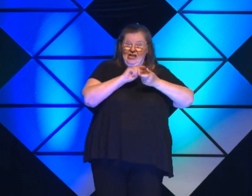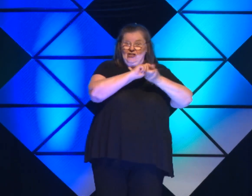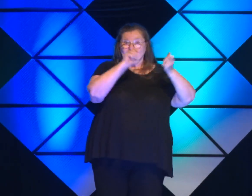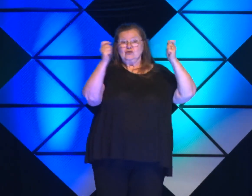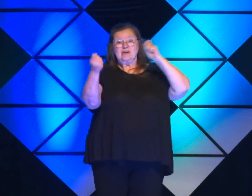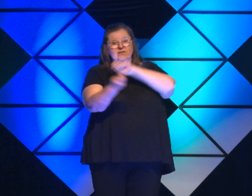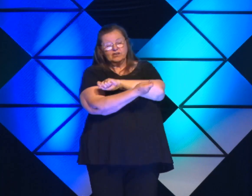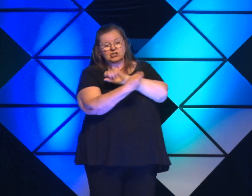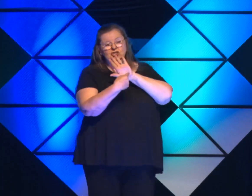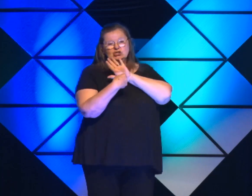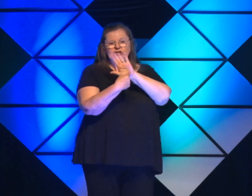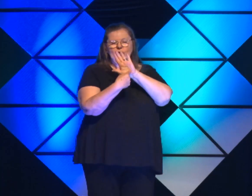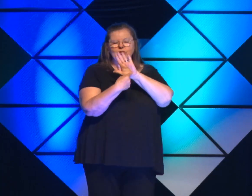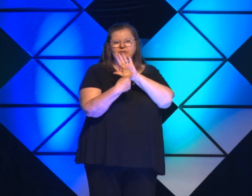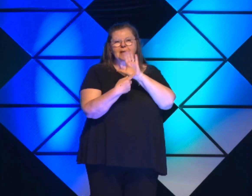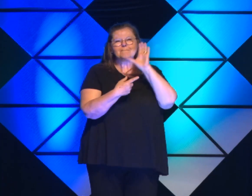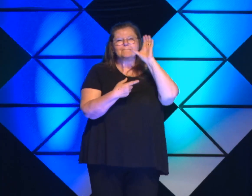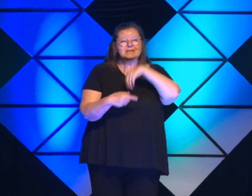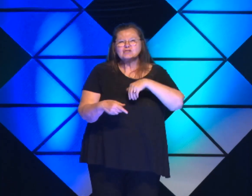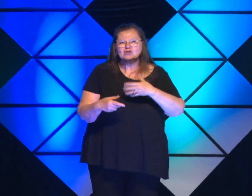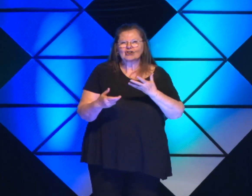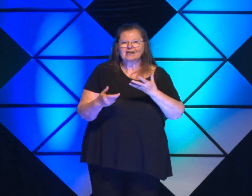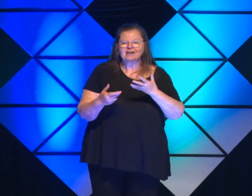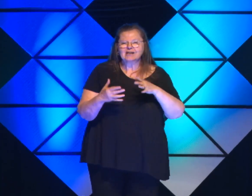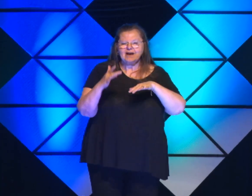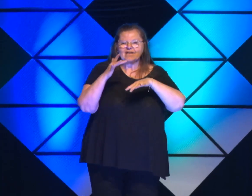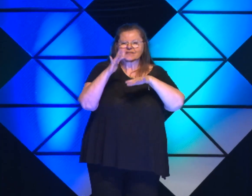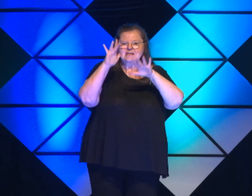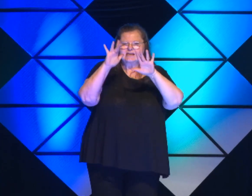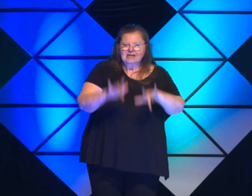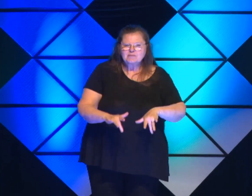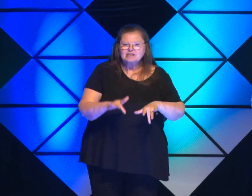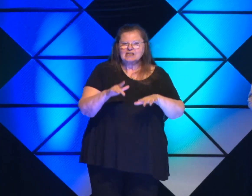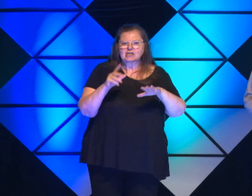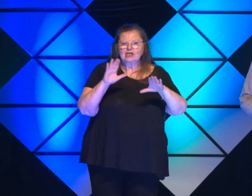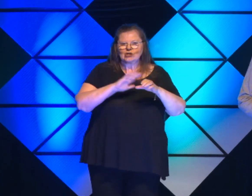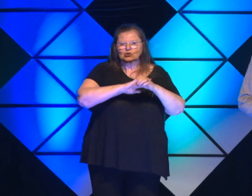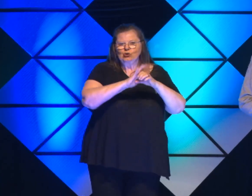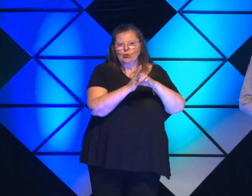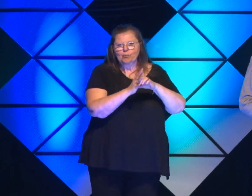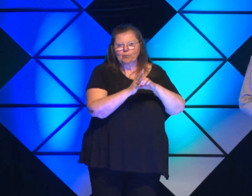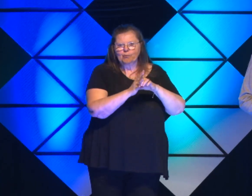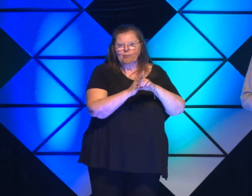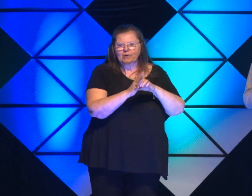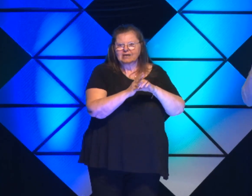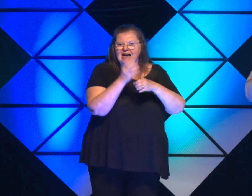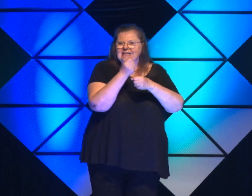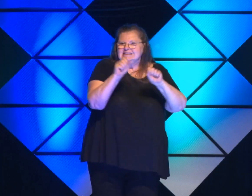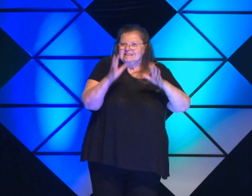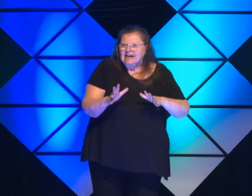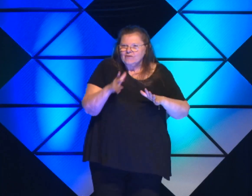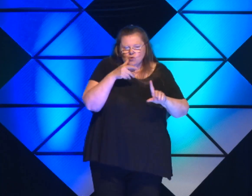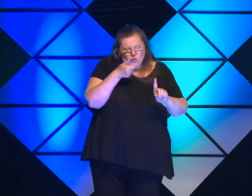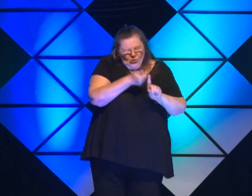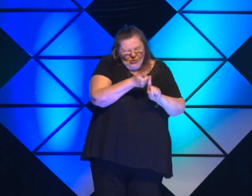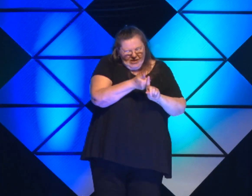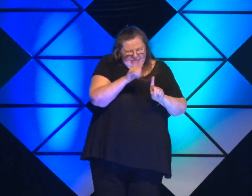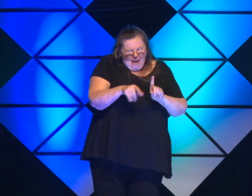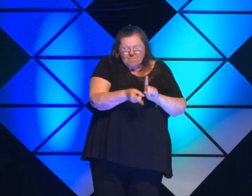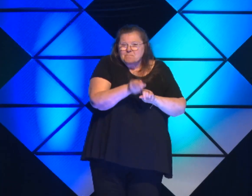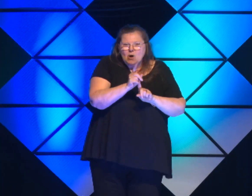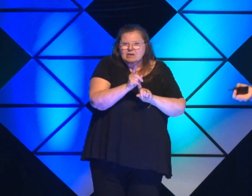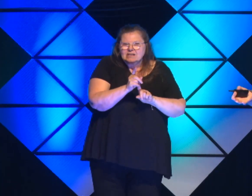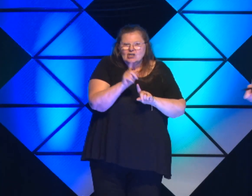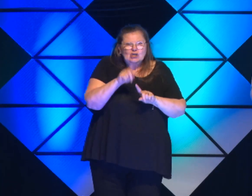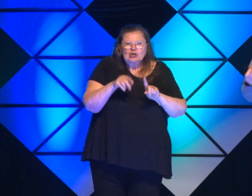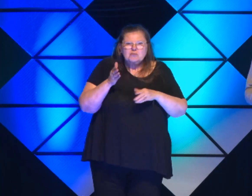transfiguration reveals the mystery of the empty tomb, the mystery of a Savior who couldn't, in that moment,